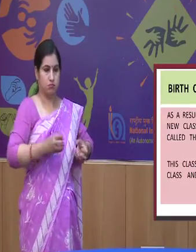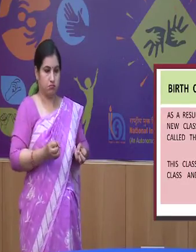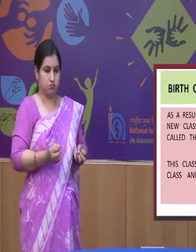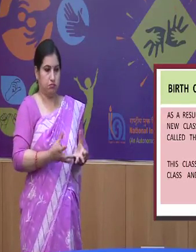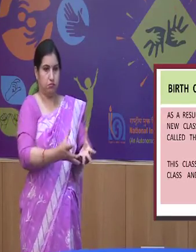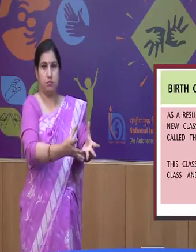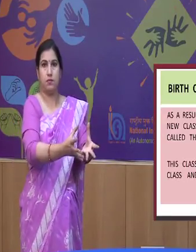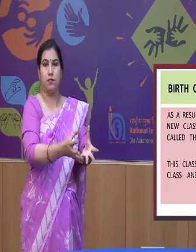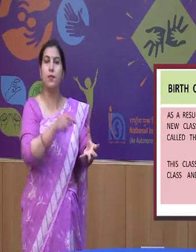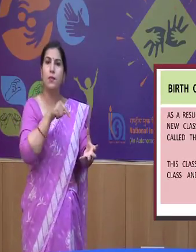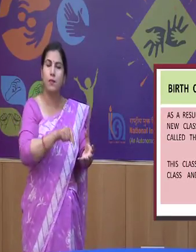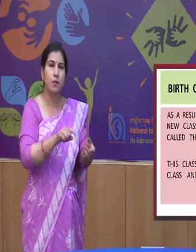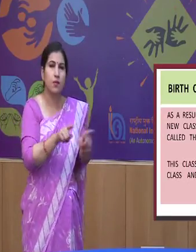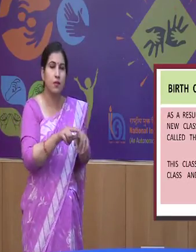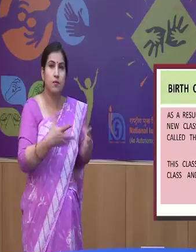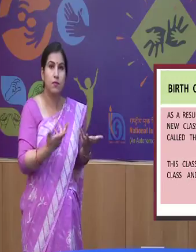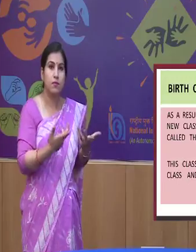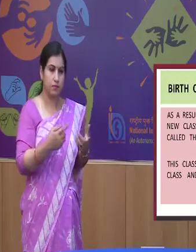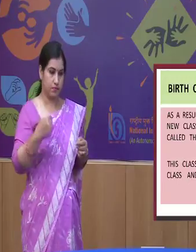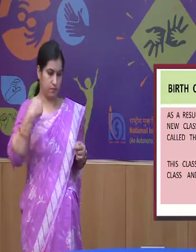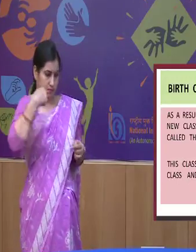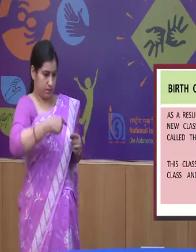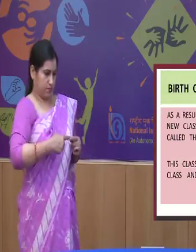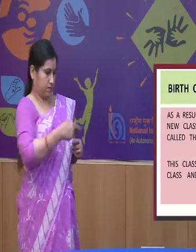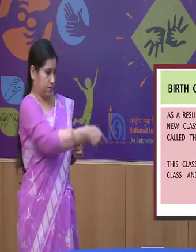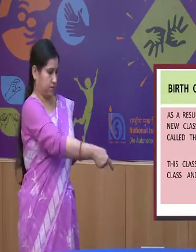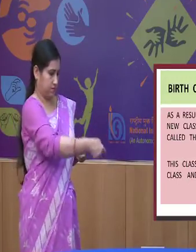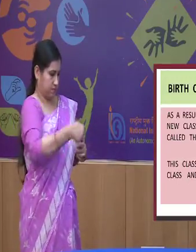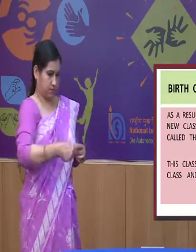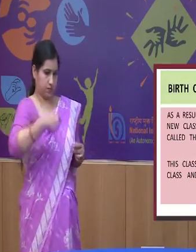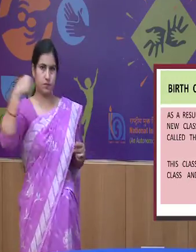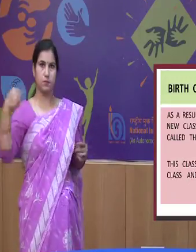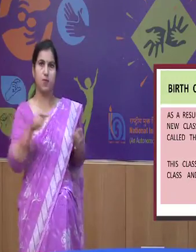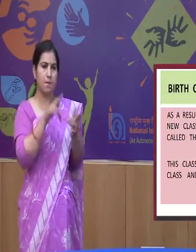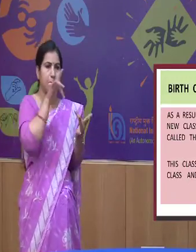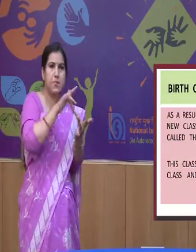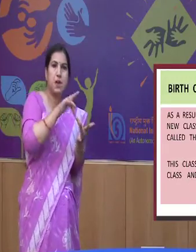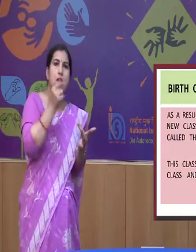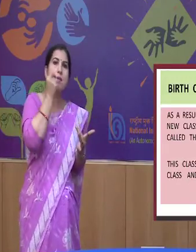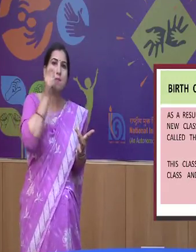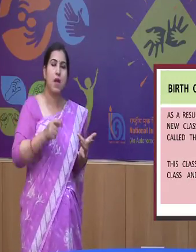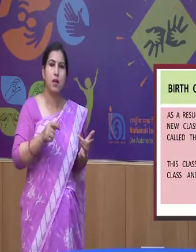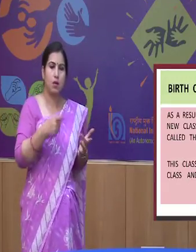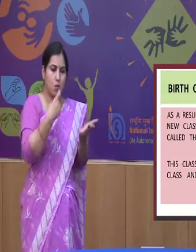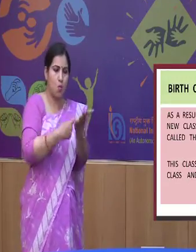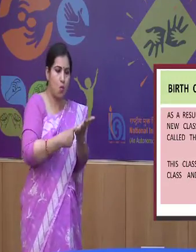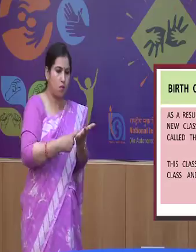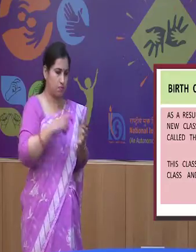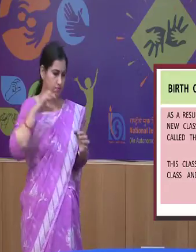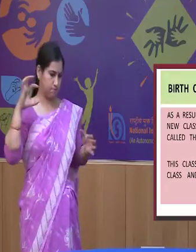they acted as agents or middlemen between the ruling class and the common people of